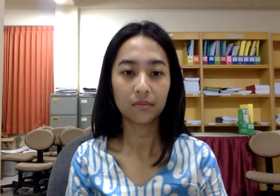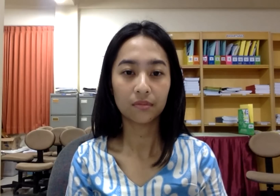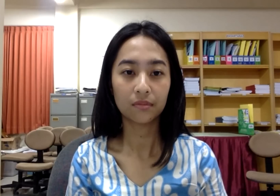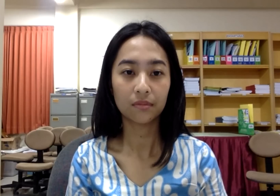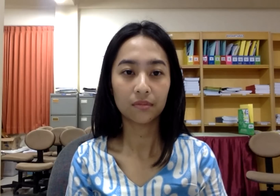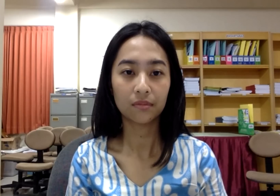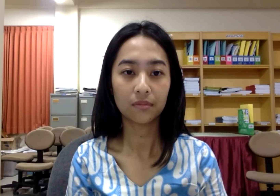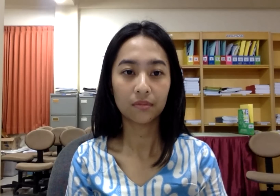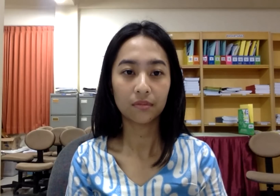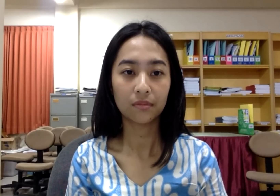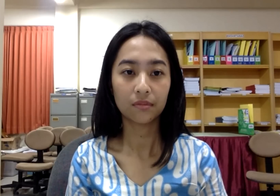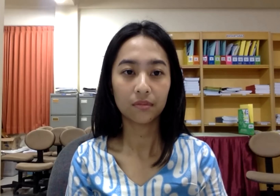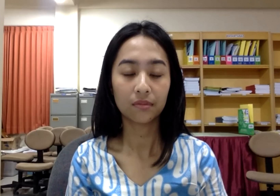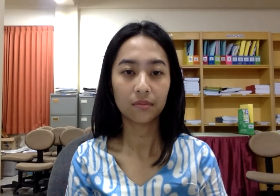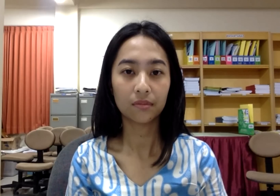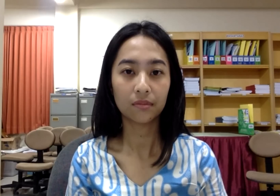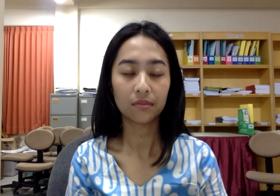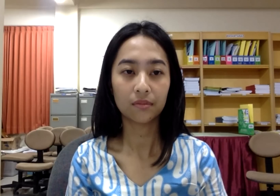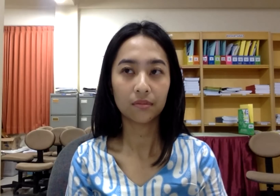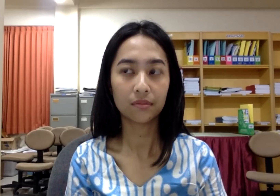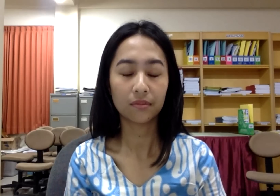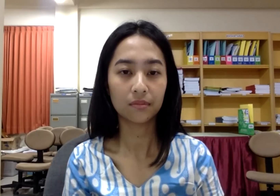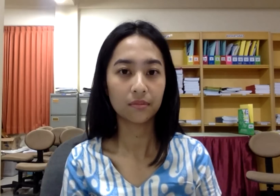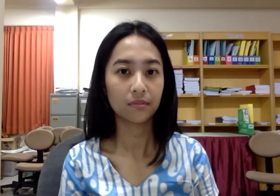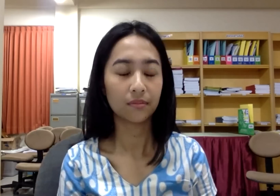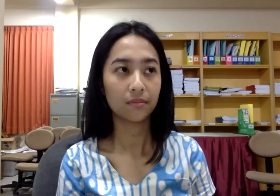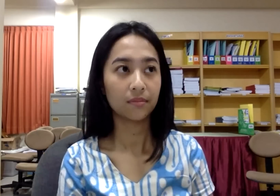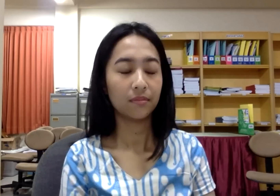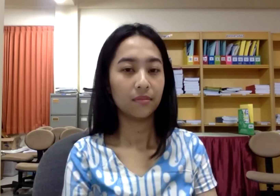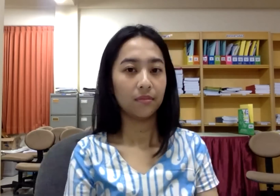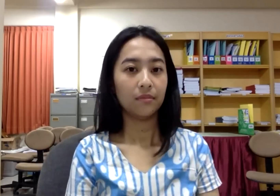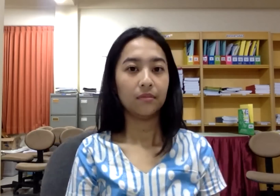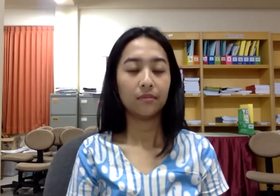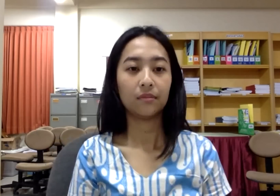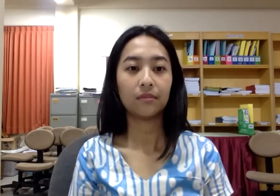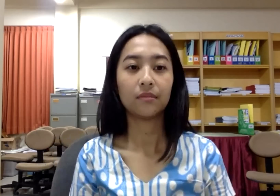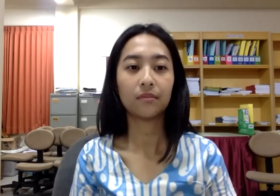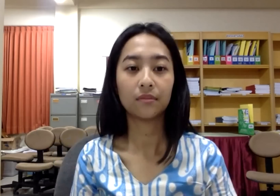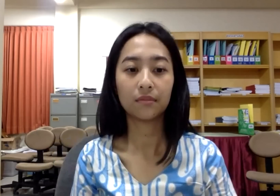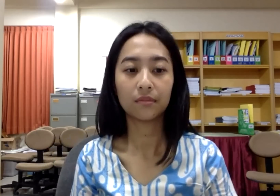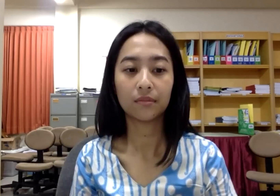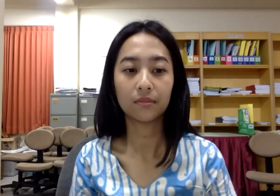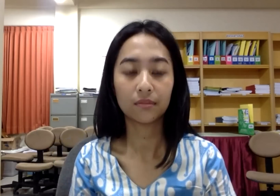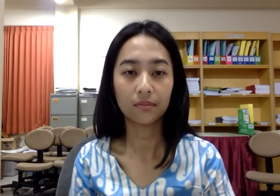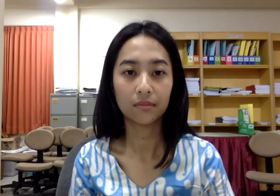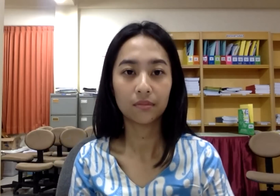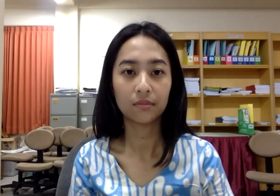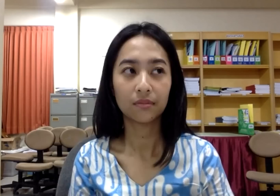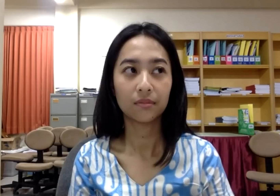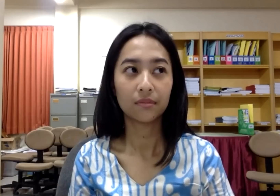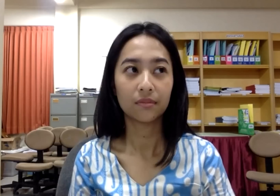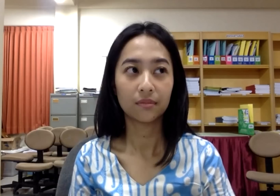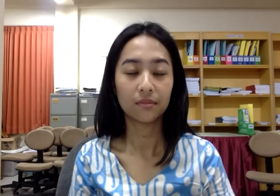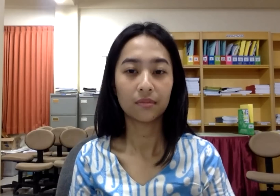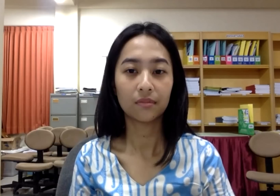or even archaeologists. Because we have experience in Indonesia when the government try to build a